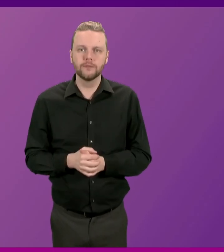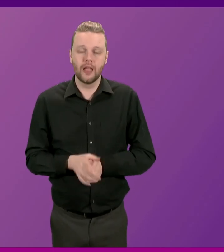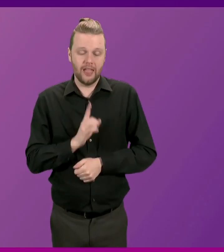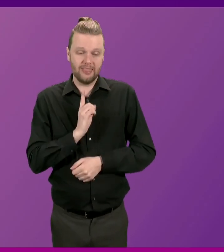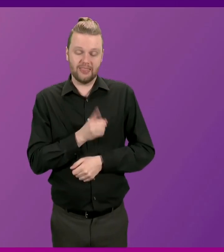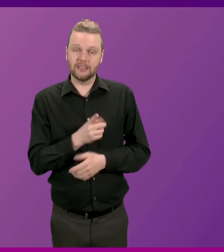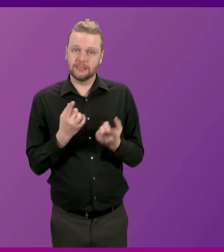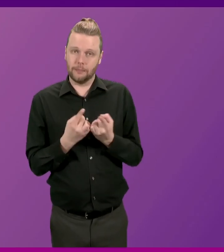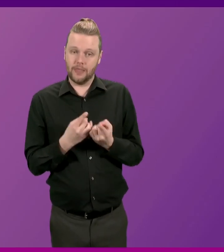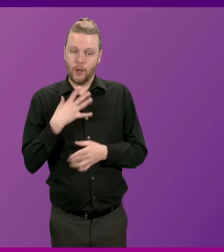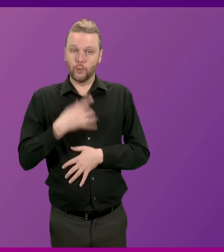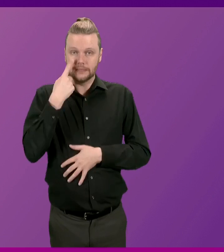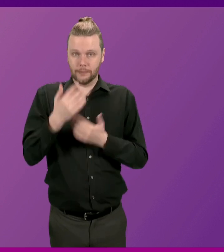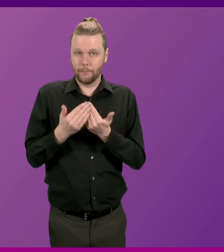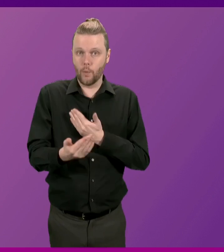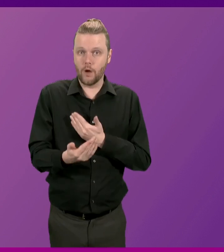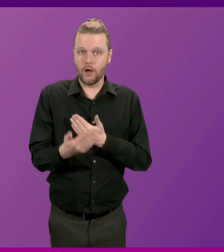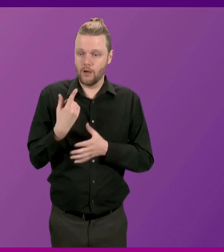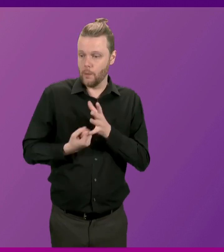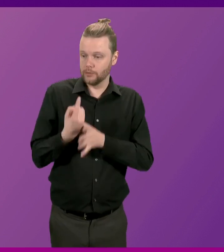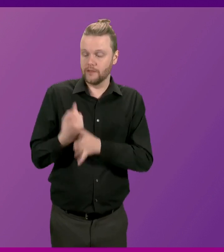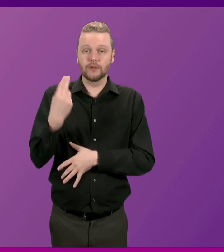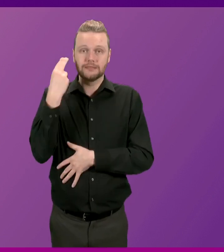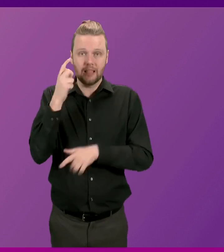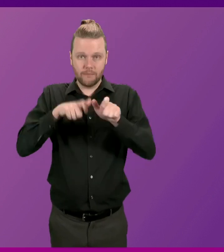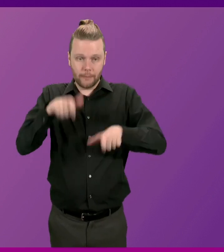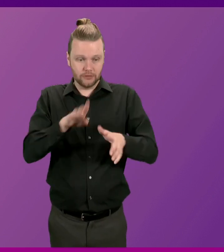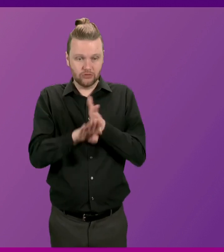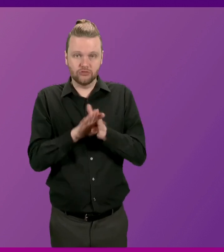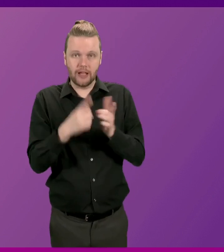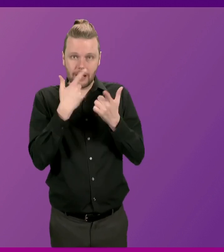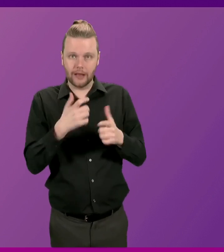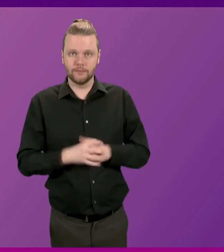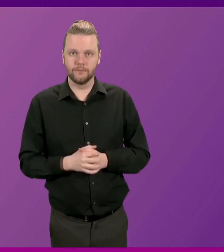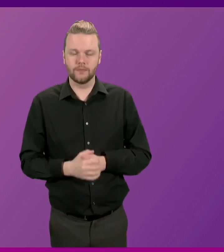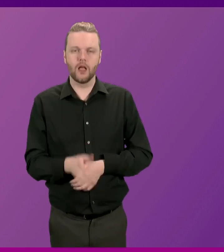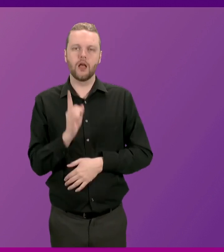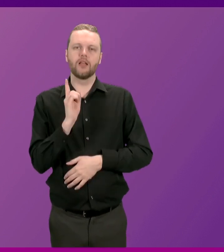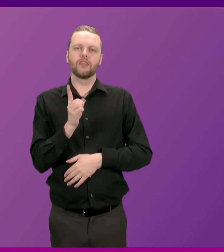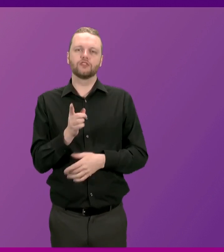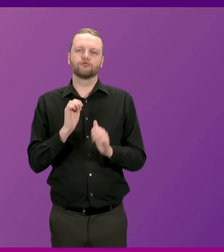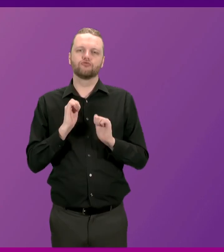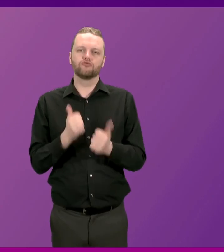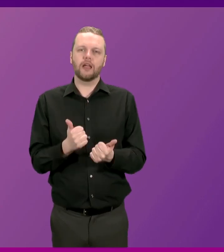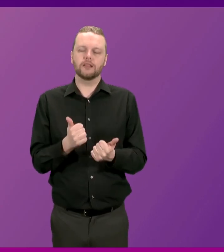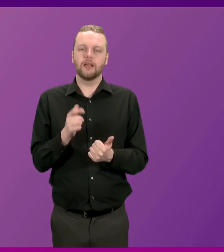that's something that I would like to see more of, is more opportunities for deaf people to train in these areas as well. That's great. So that's